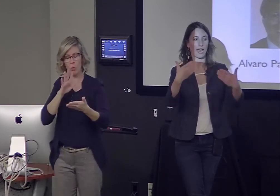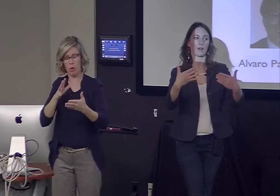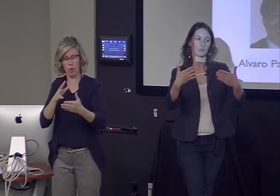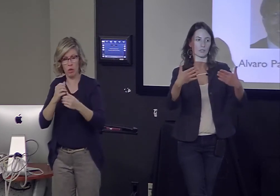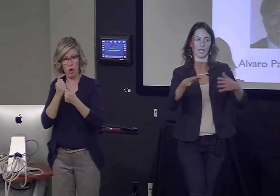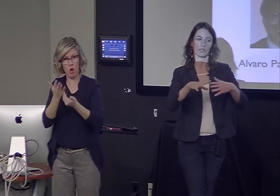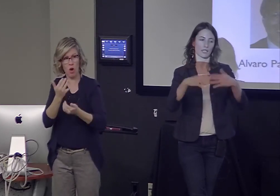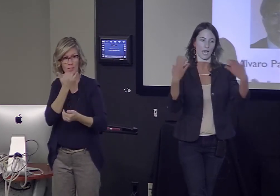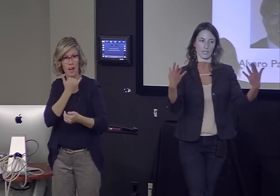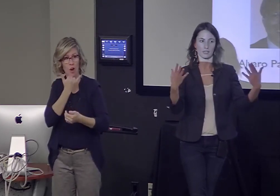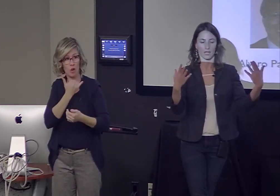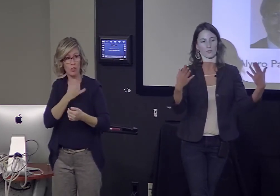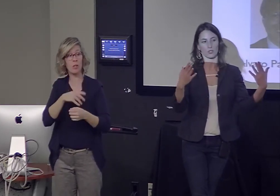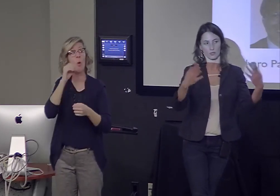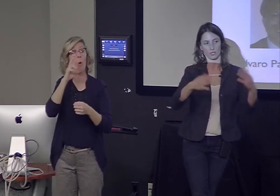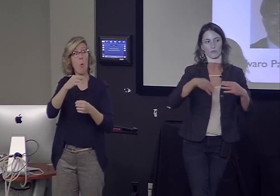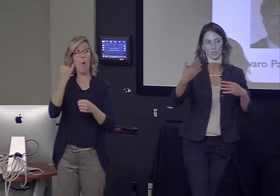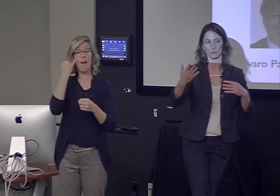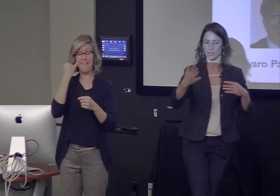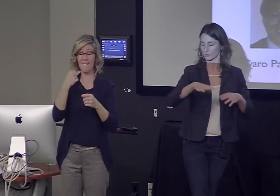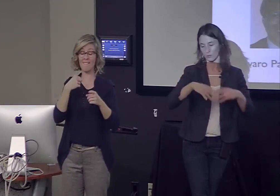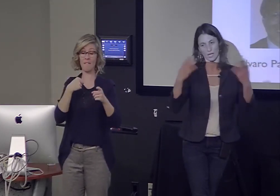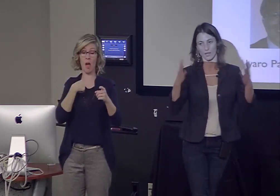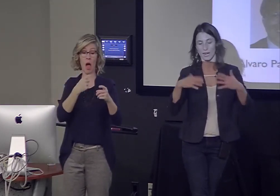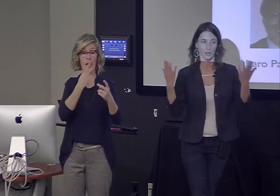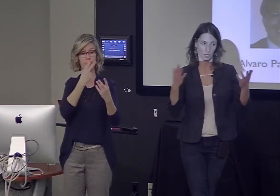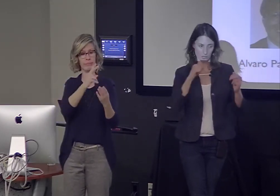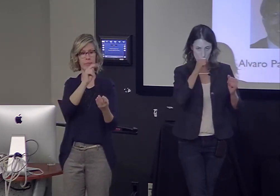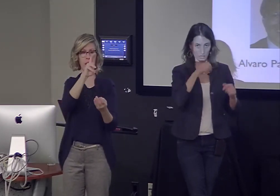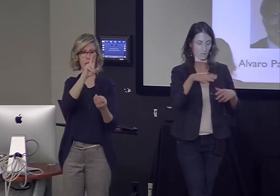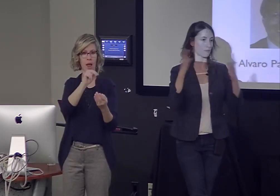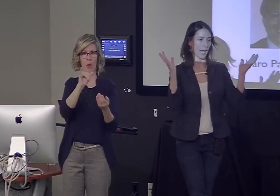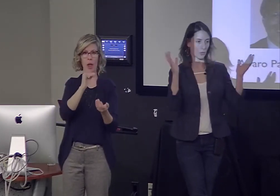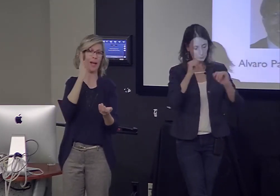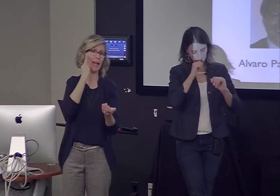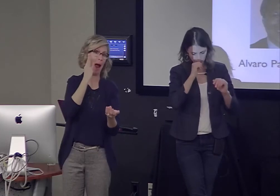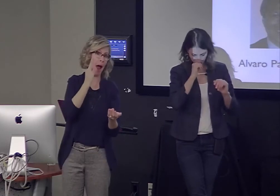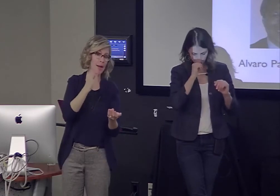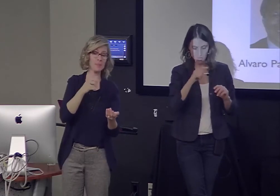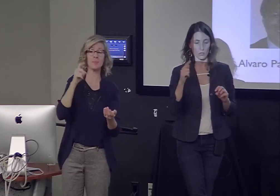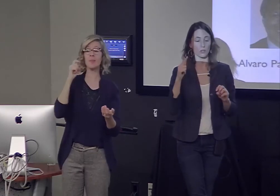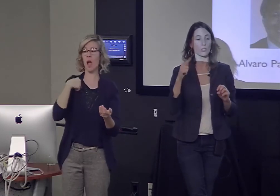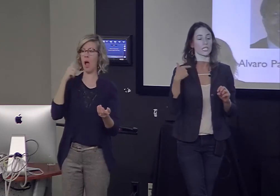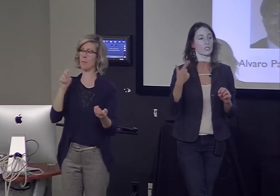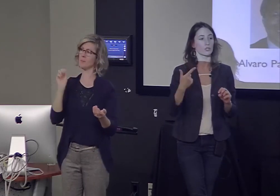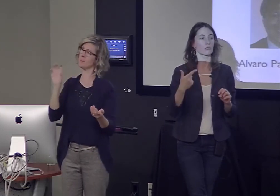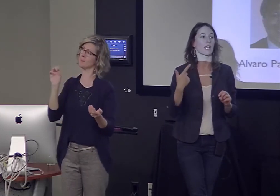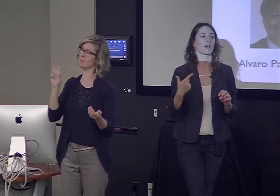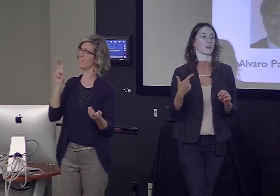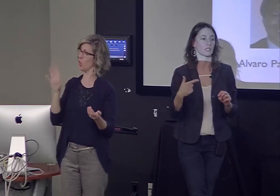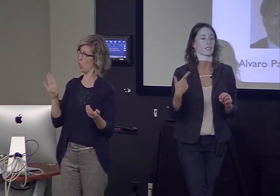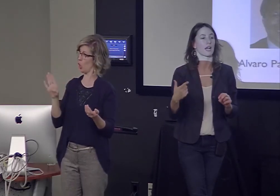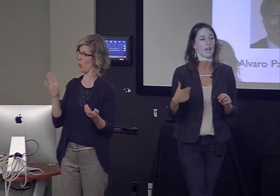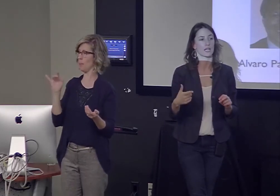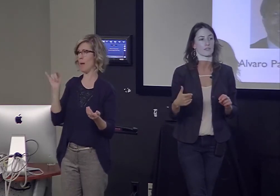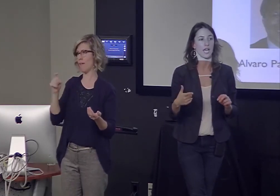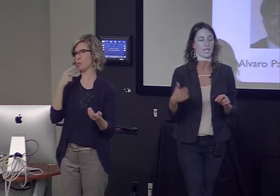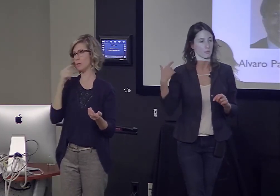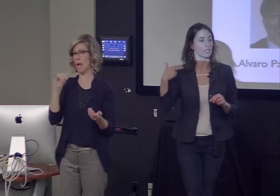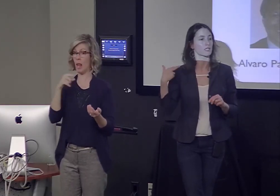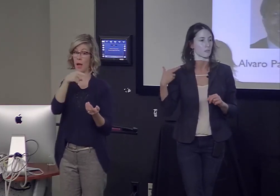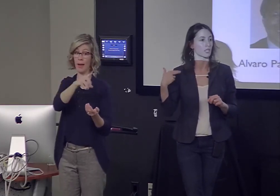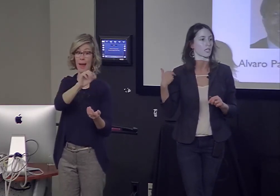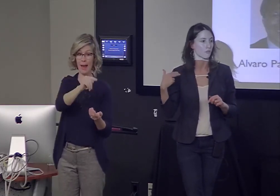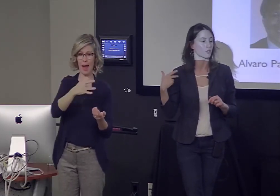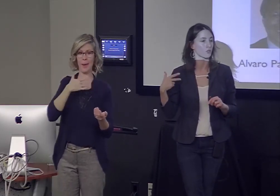get a noun, like cat, and they have to generate a verb, like say an action, like meow, you can induce errors in that kind of